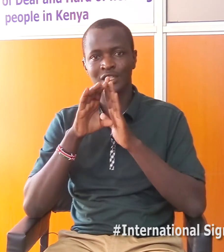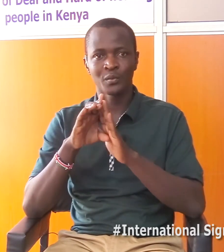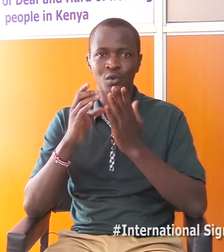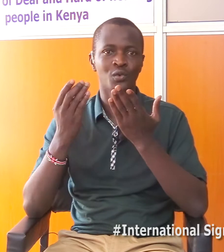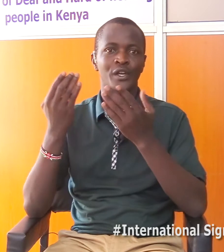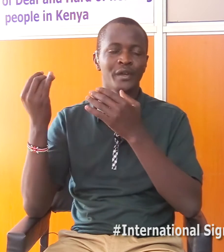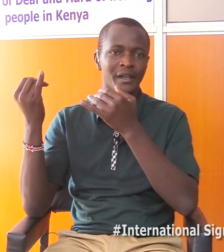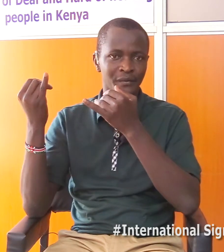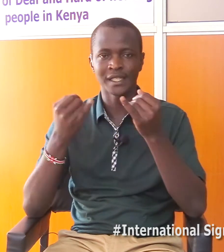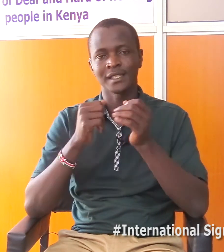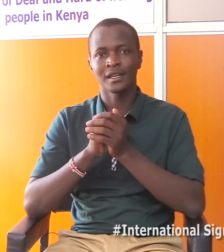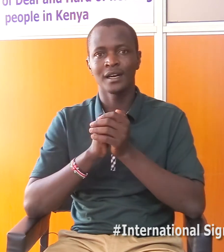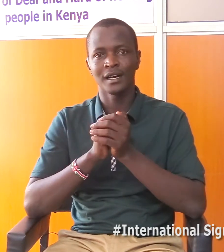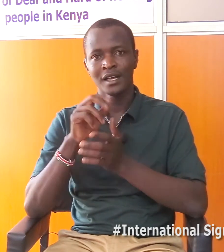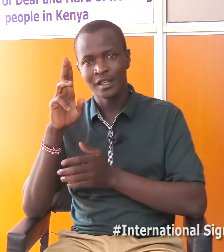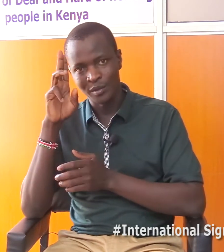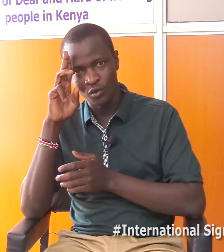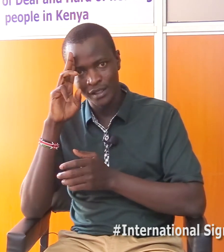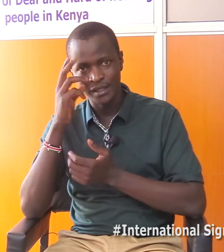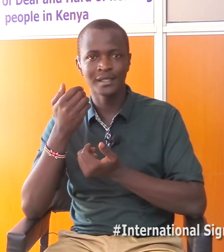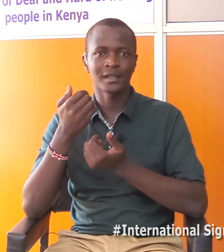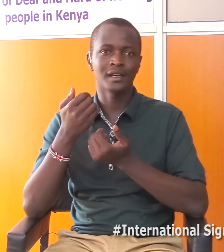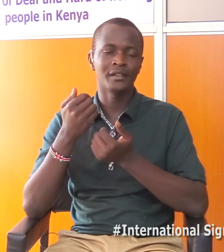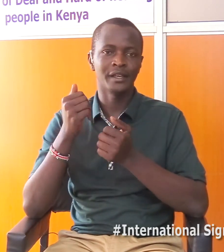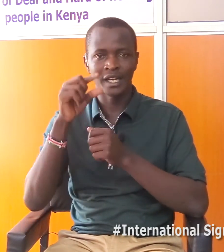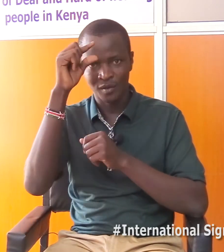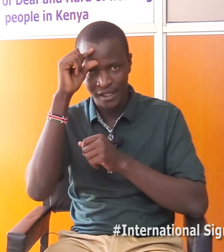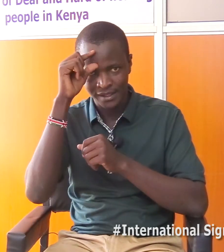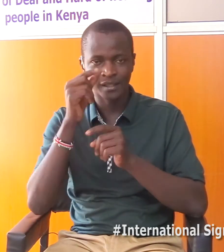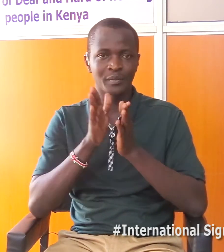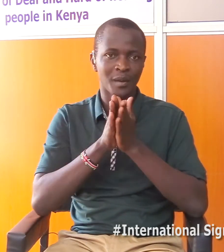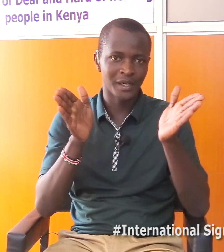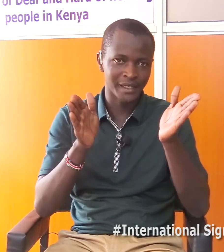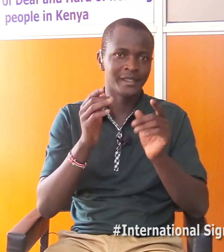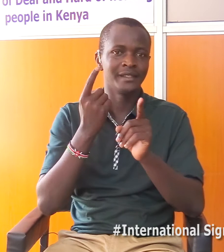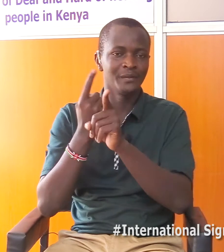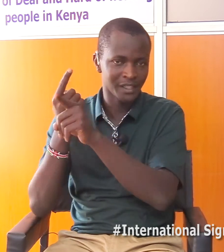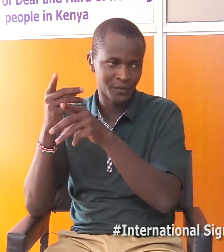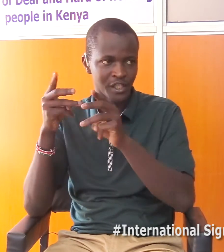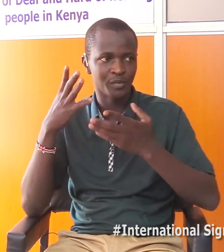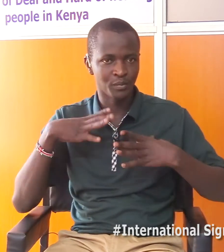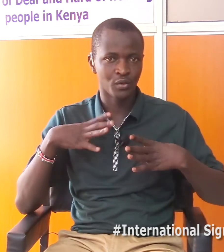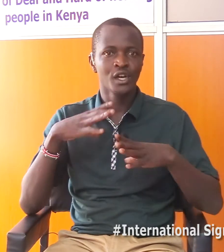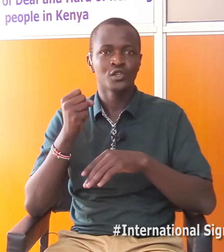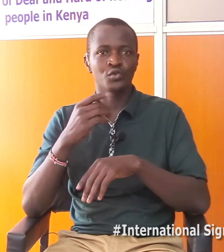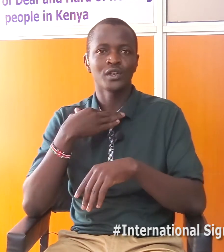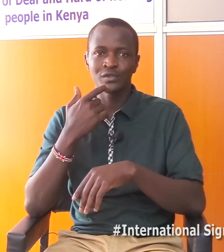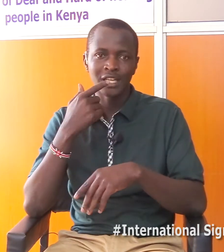example, when we are inviting the policies, the government, the public, and different people. So we want to tell them